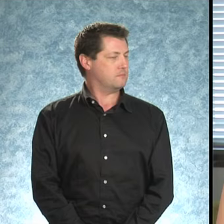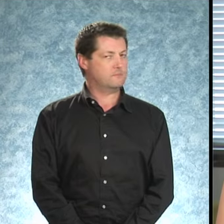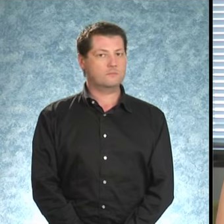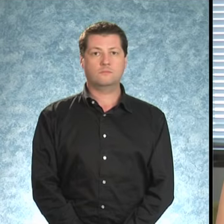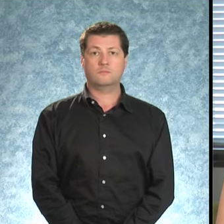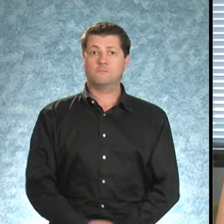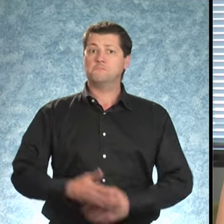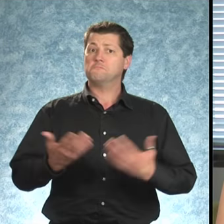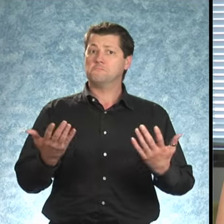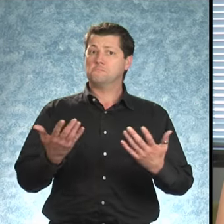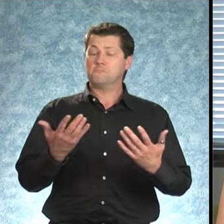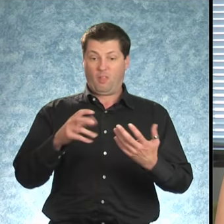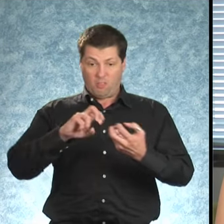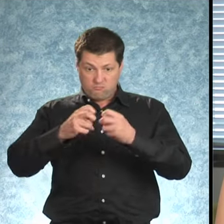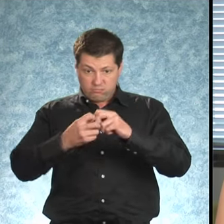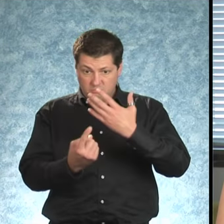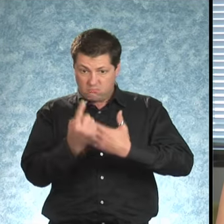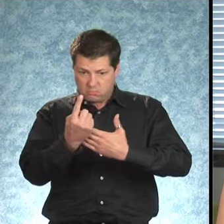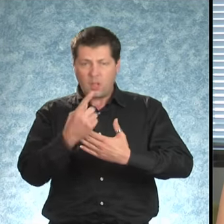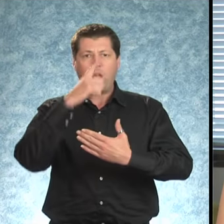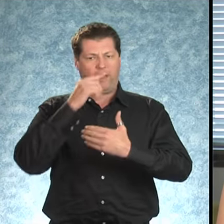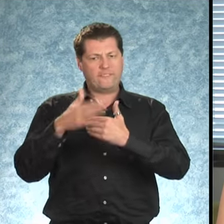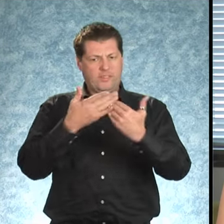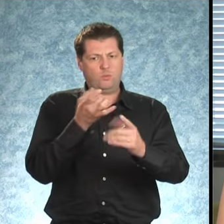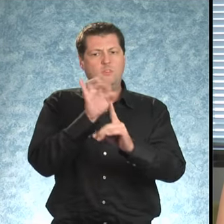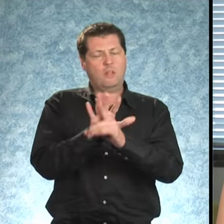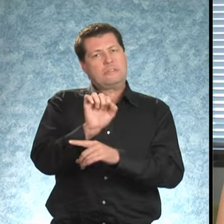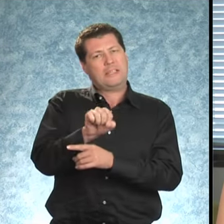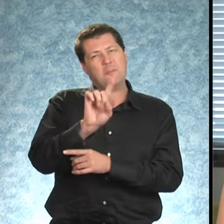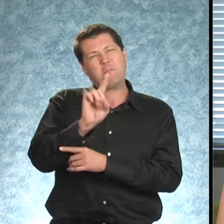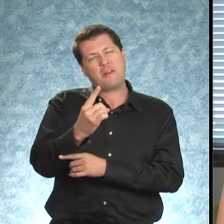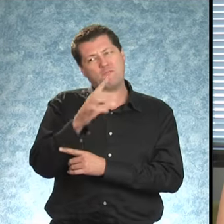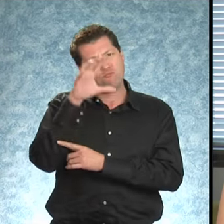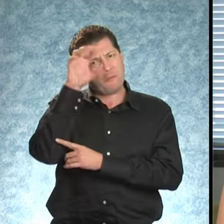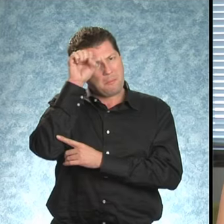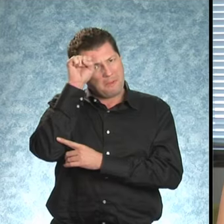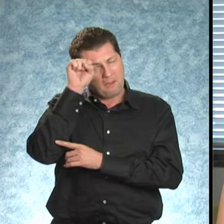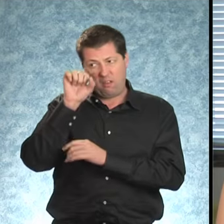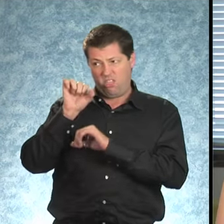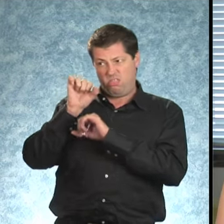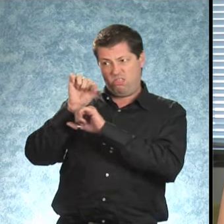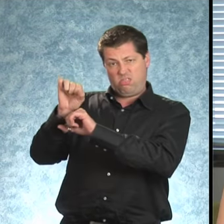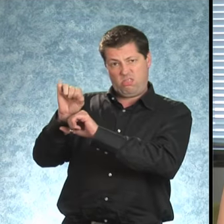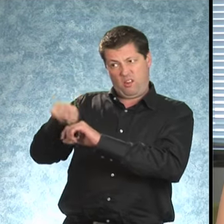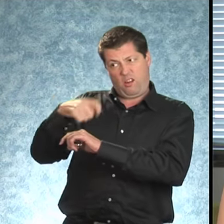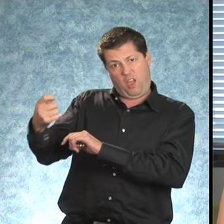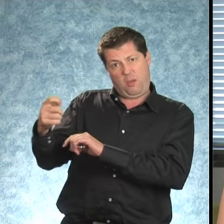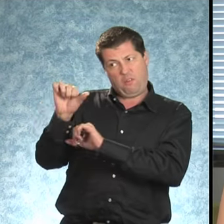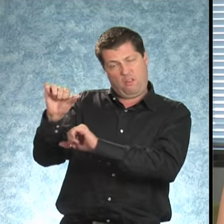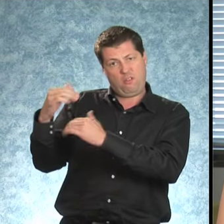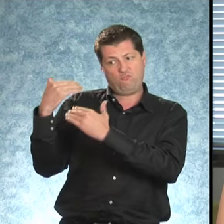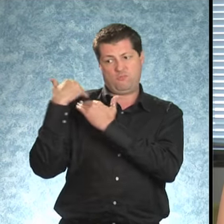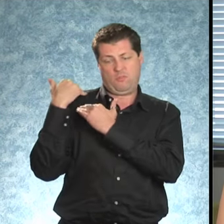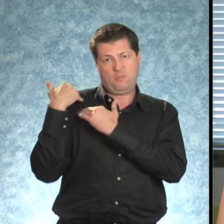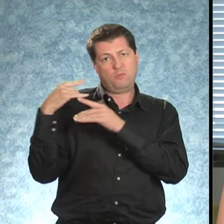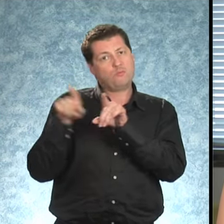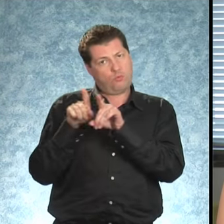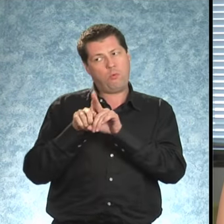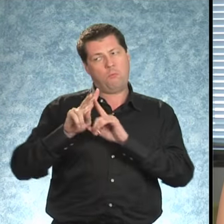is always that option to fix a problem yourself, but at the end of the day it is also your neighbour's problem. It is